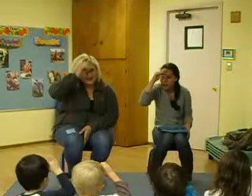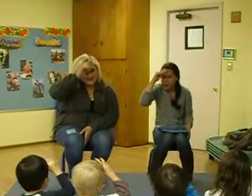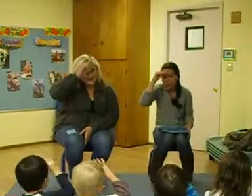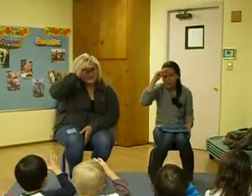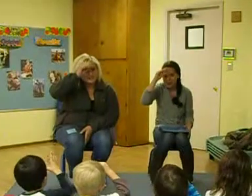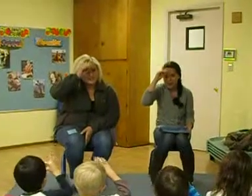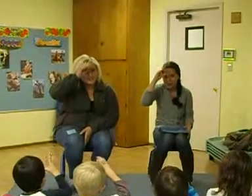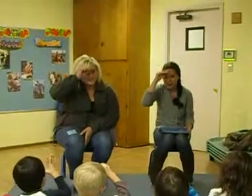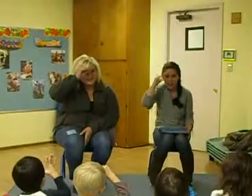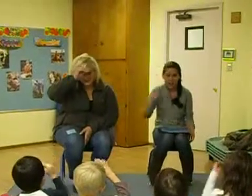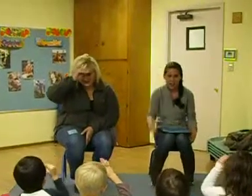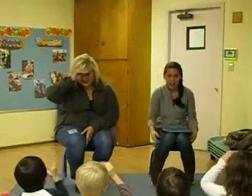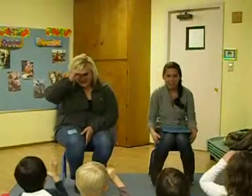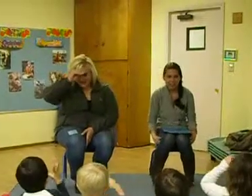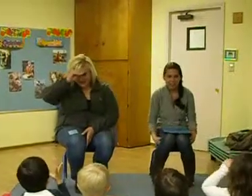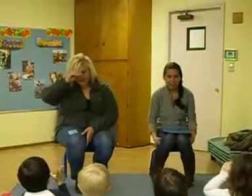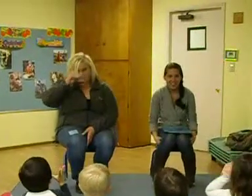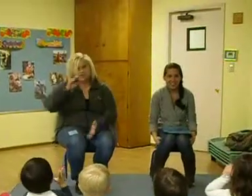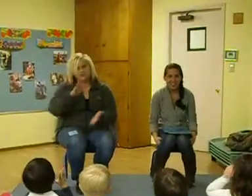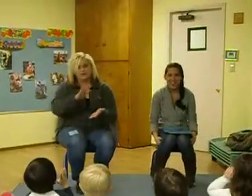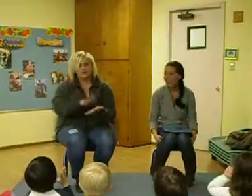Good job. And this is school.